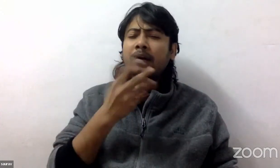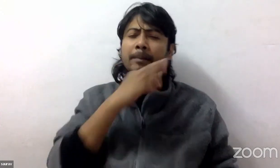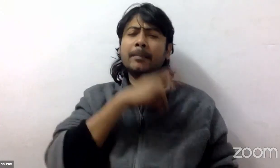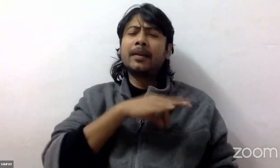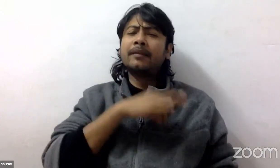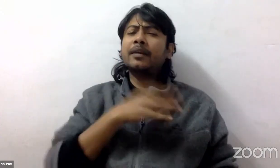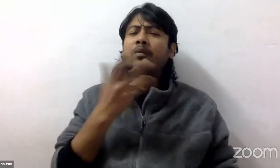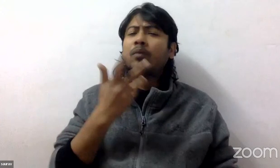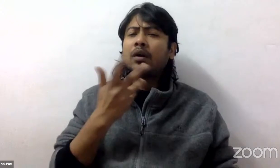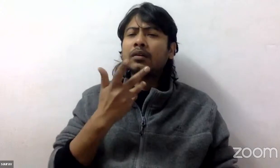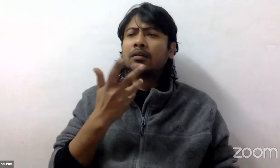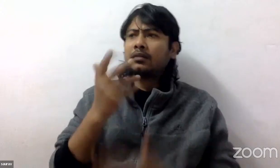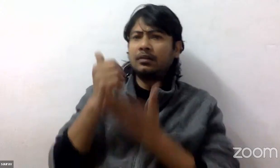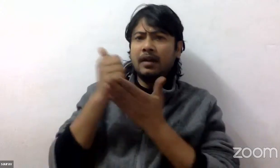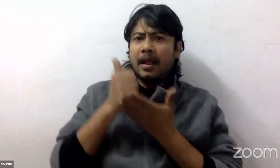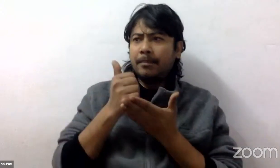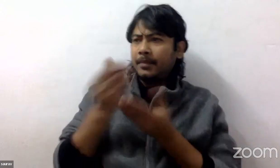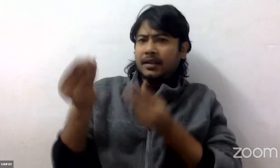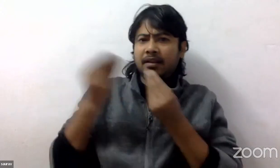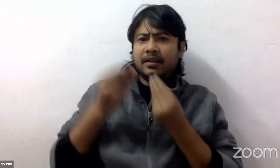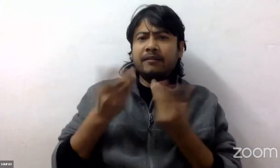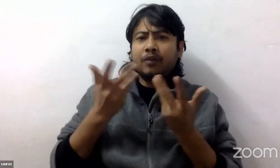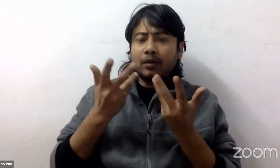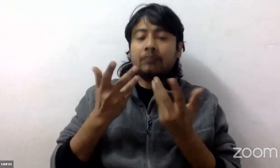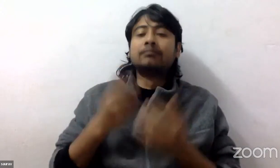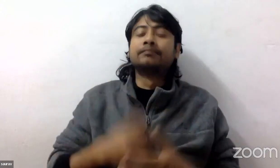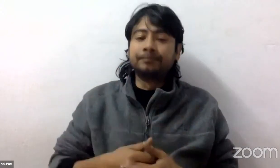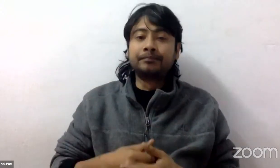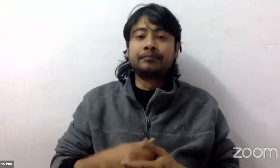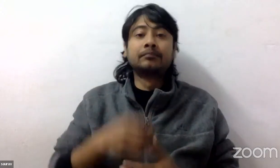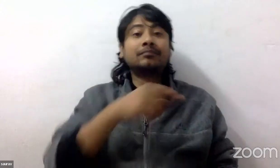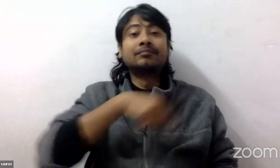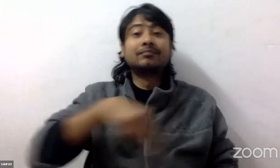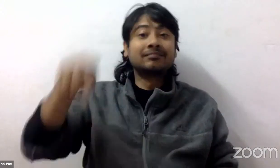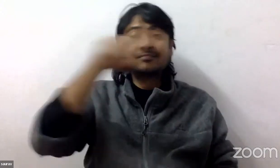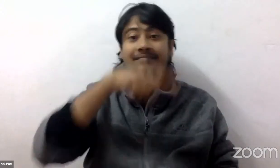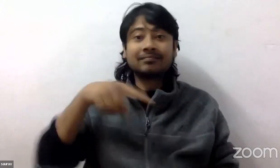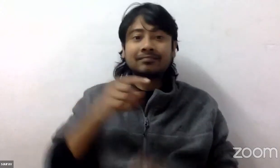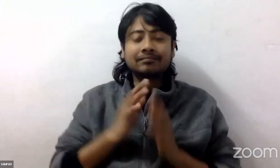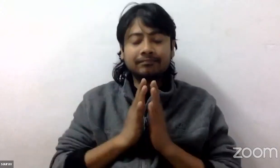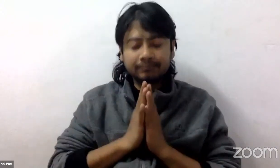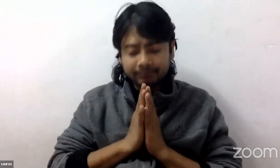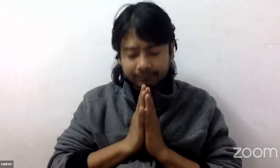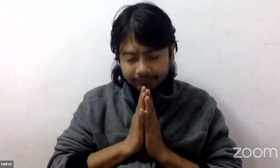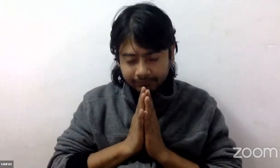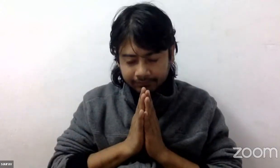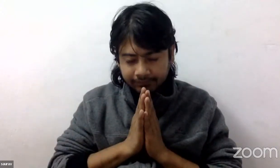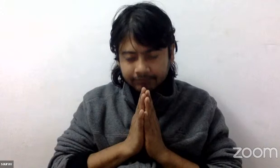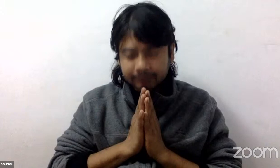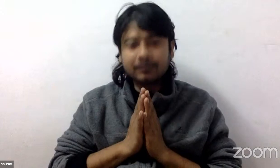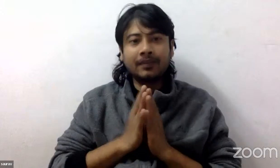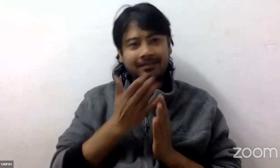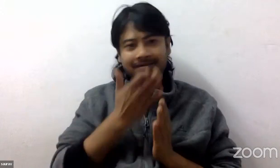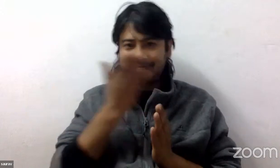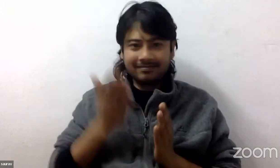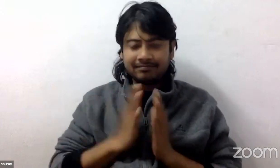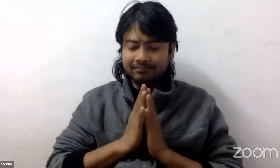and it is most favorable for increasing our spiritual practices. So we should